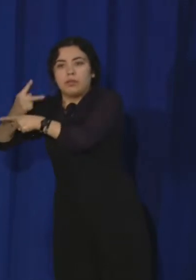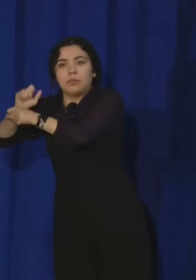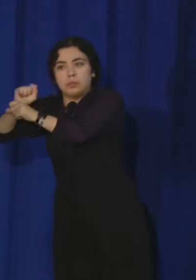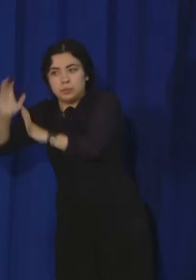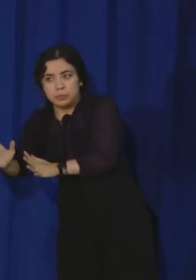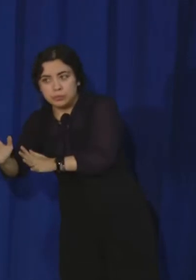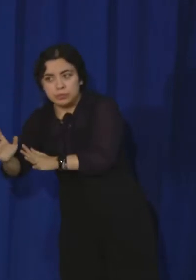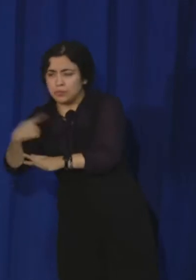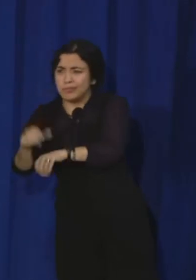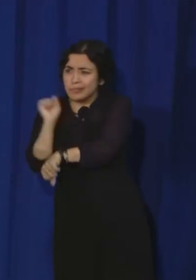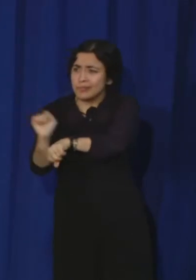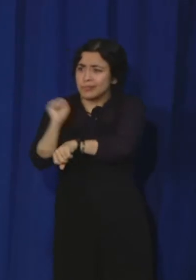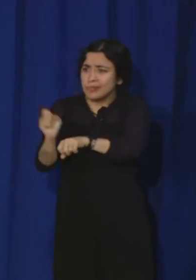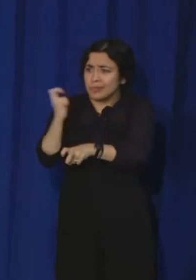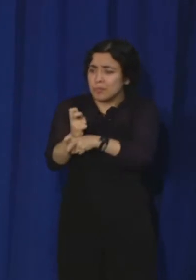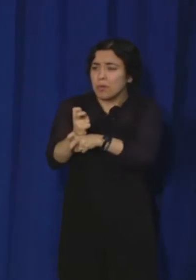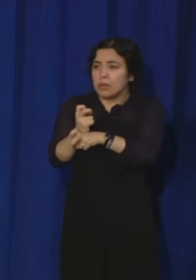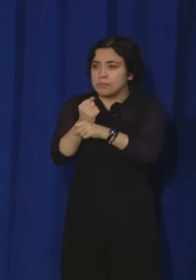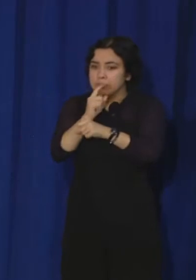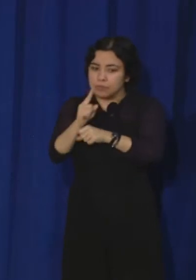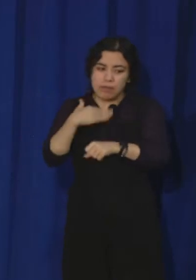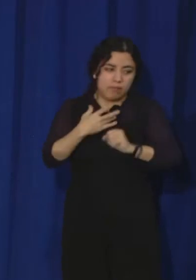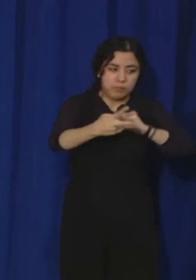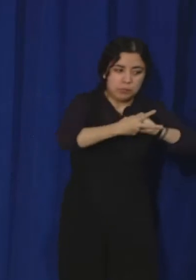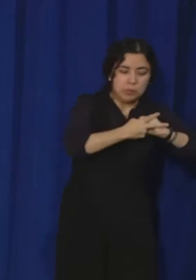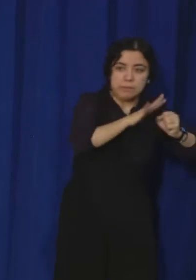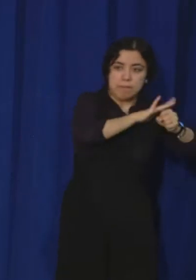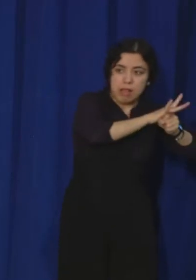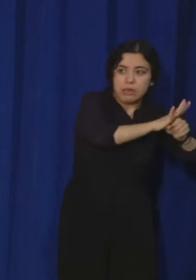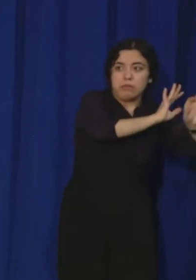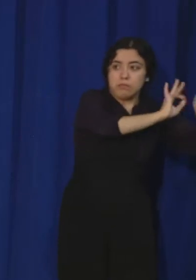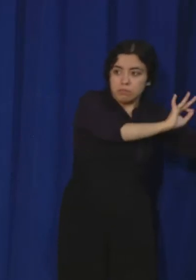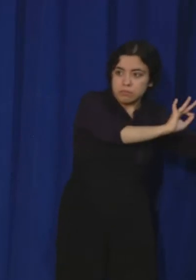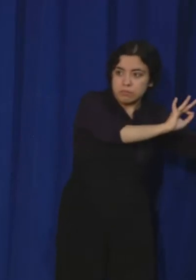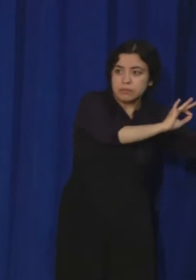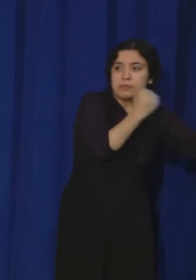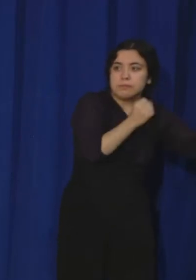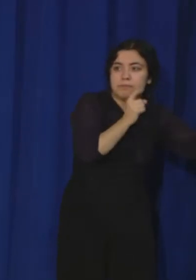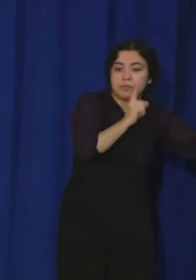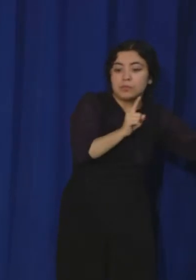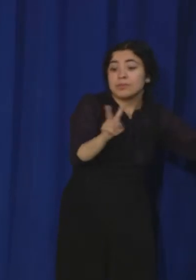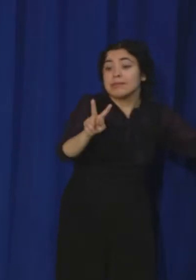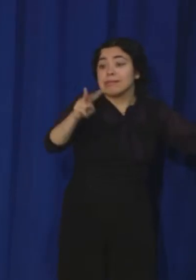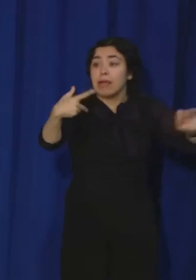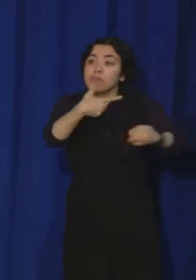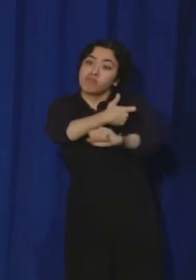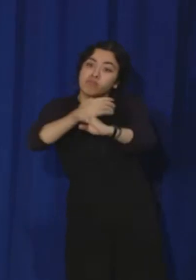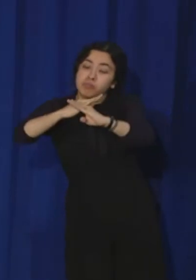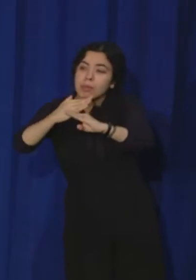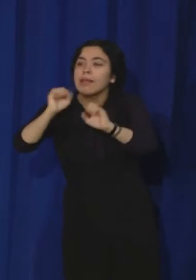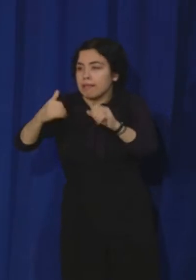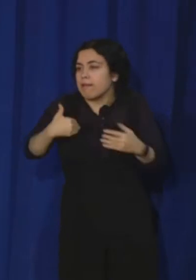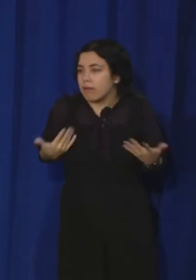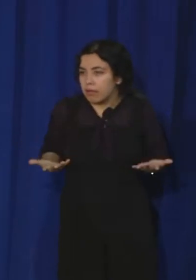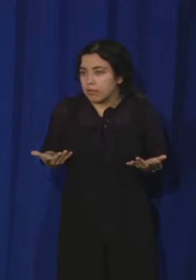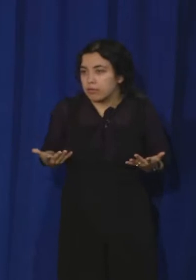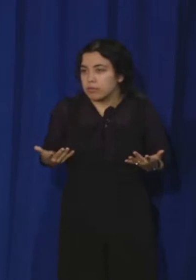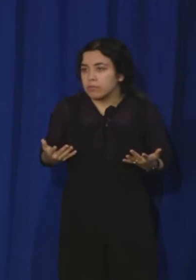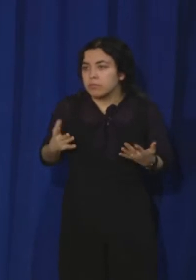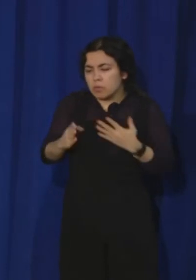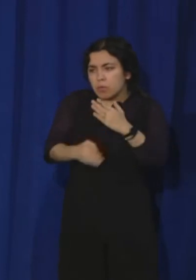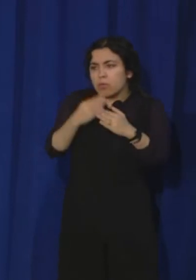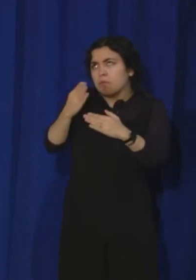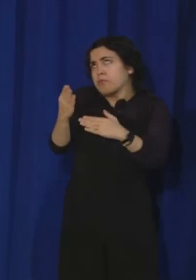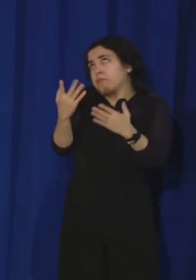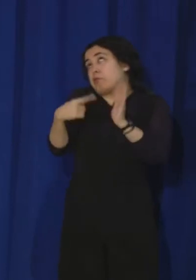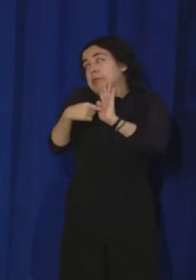work here to make sure that we have the storage capacity as needed to ensure that second dose here. We can handle more than 130,000